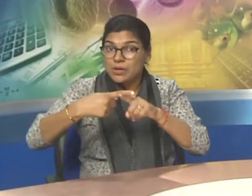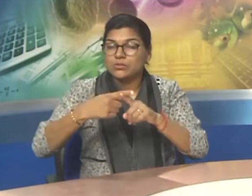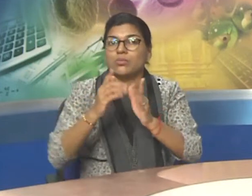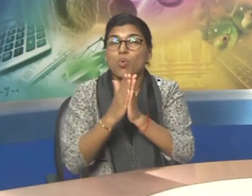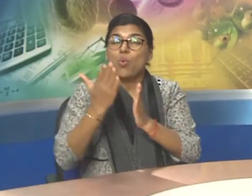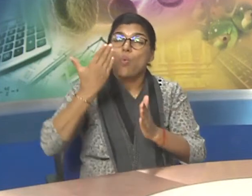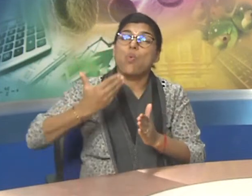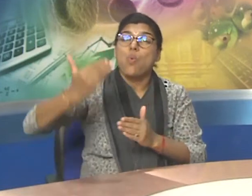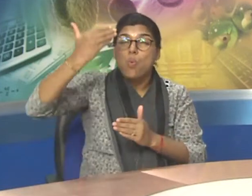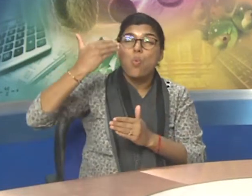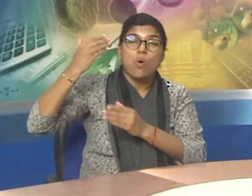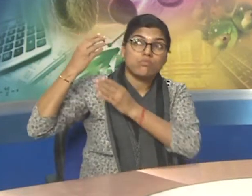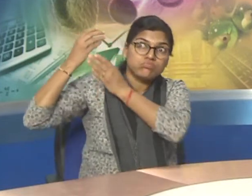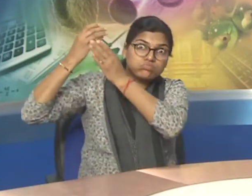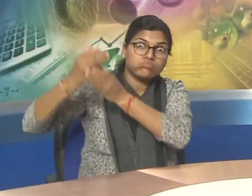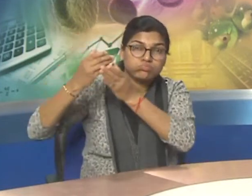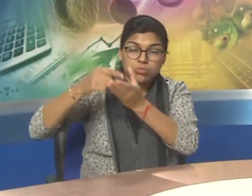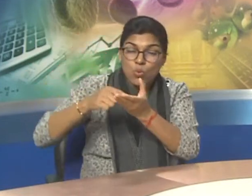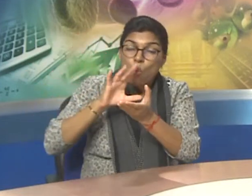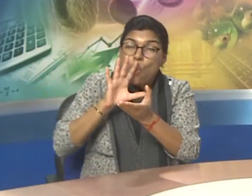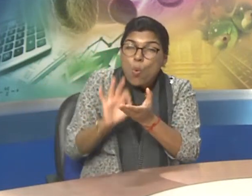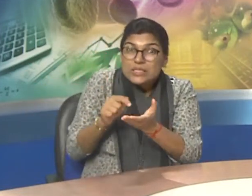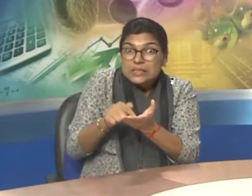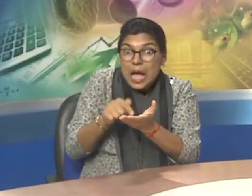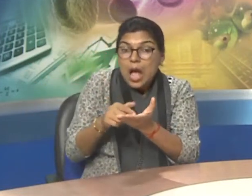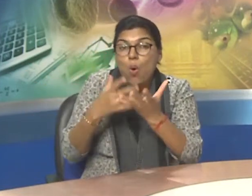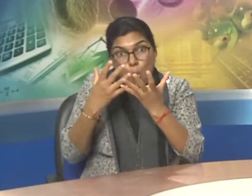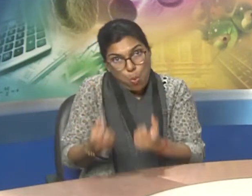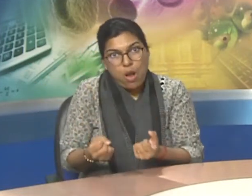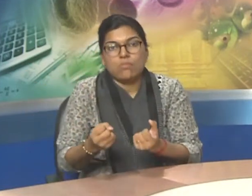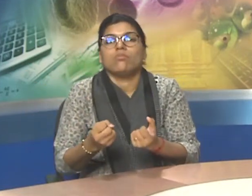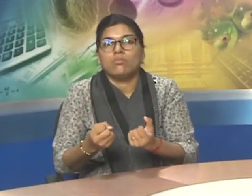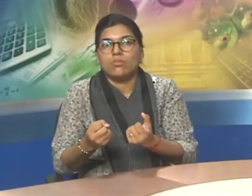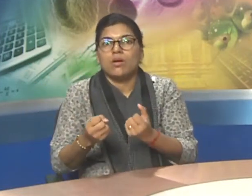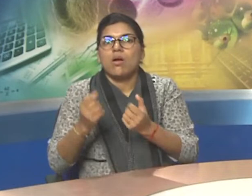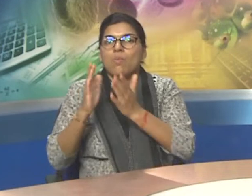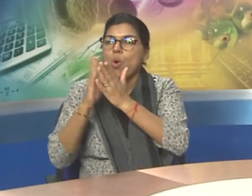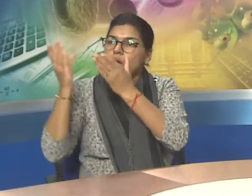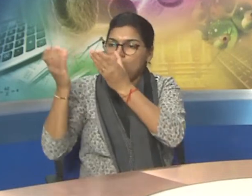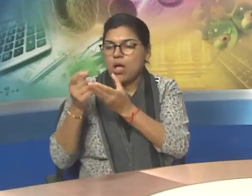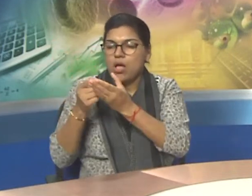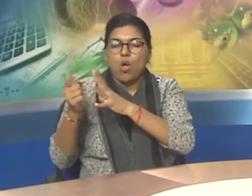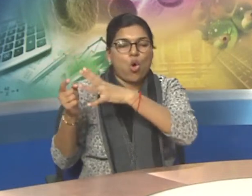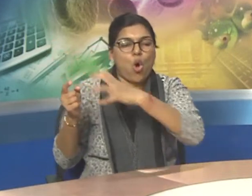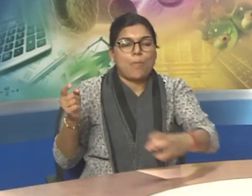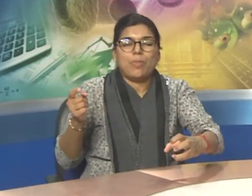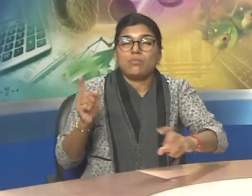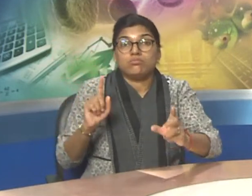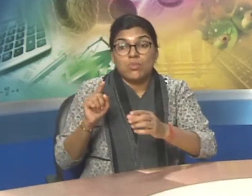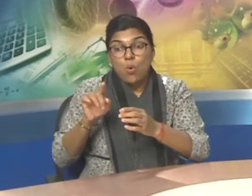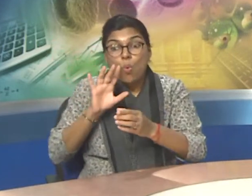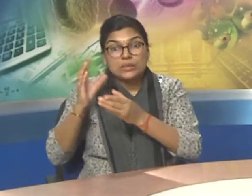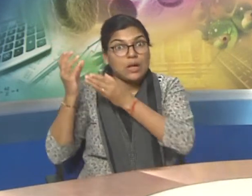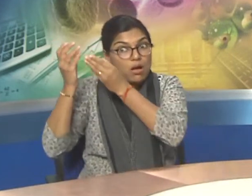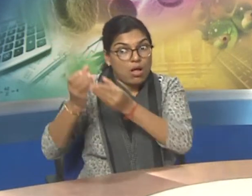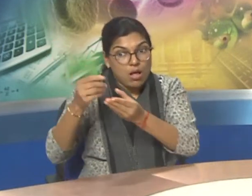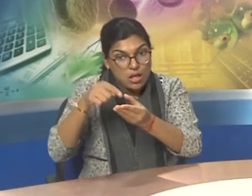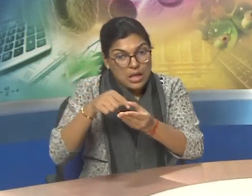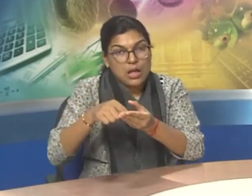and this updation in technology, the books are also added in a technical